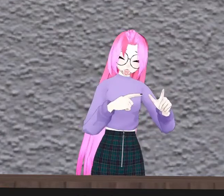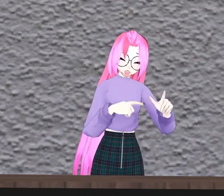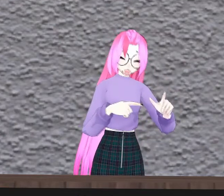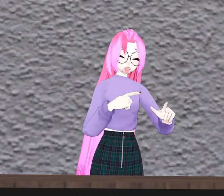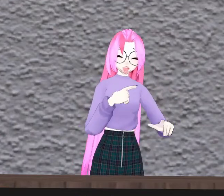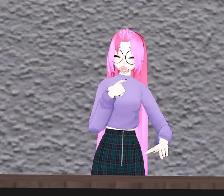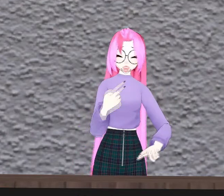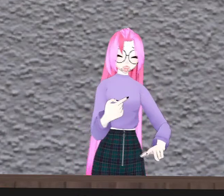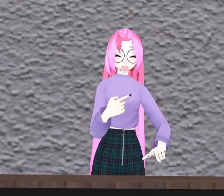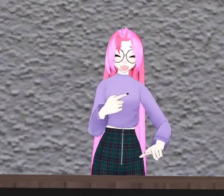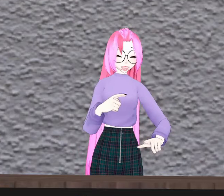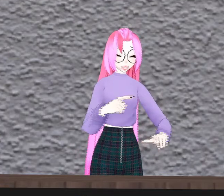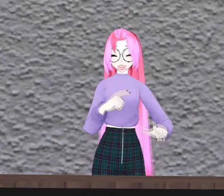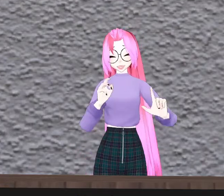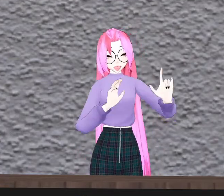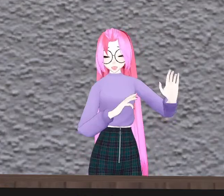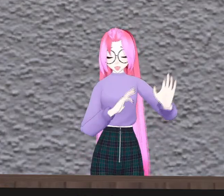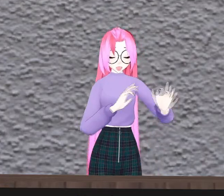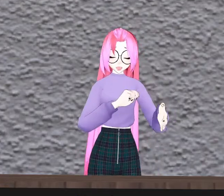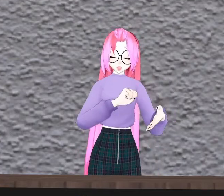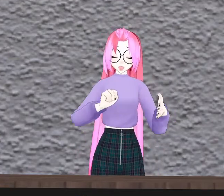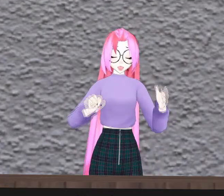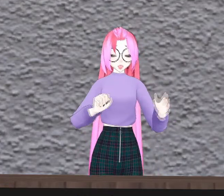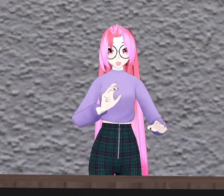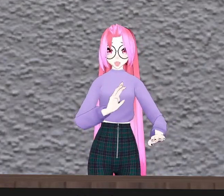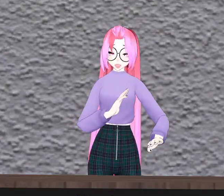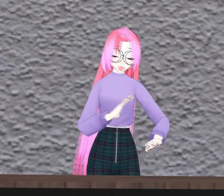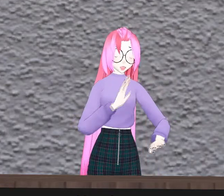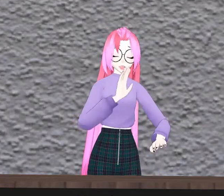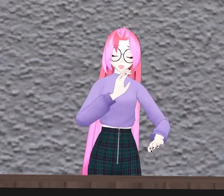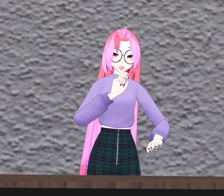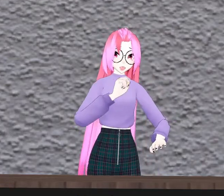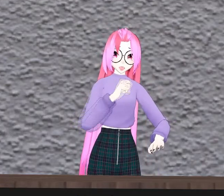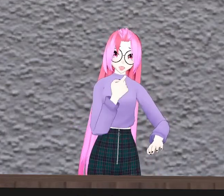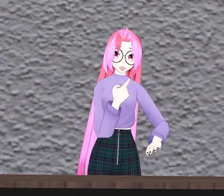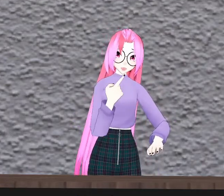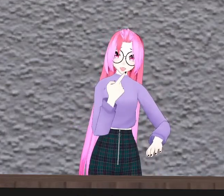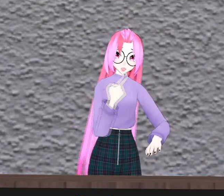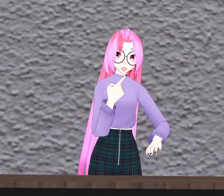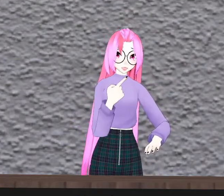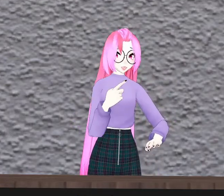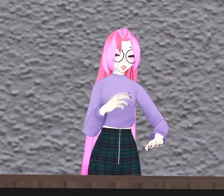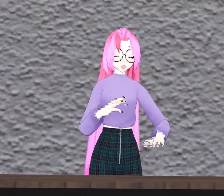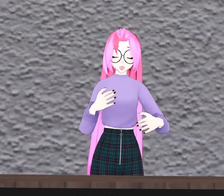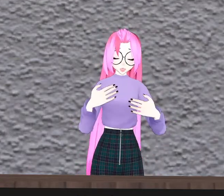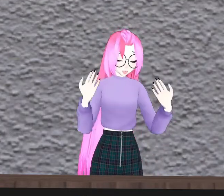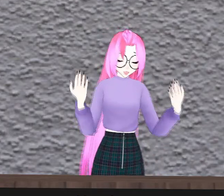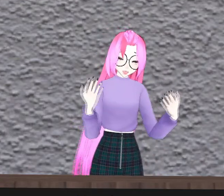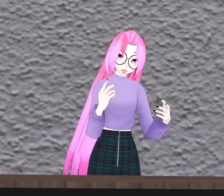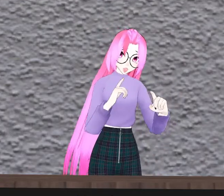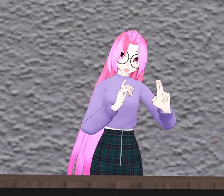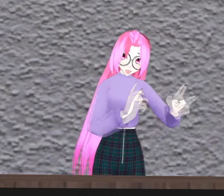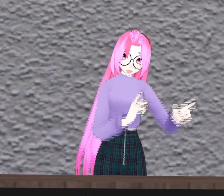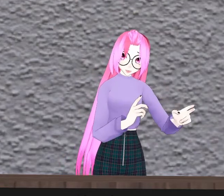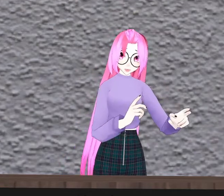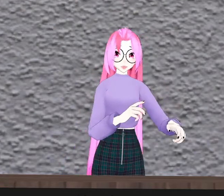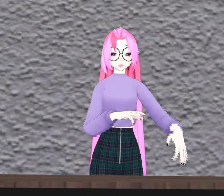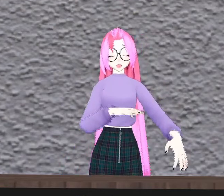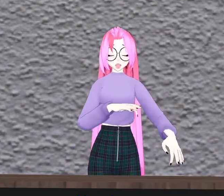one, ask them. And if they say, I'm fine with you writing, or I'm fine with you speaking and I could read your lips, or whatever, you could respect that.